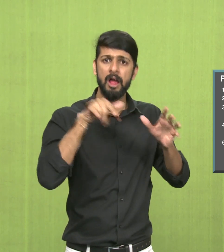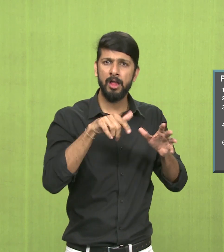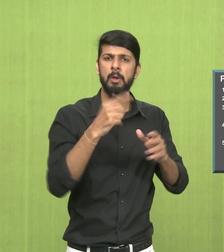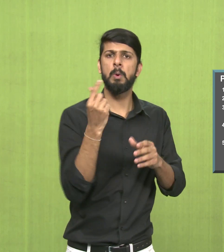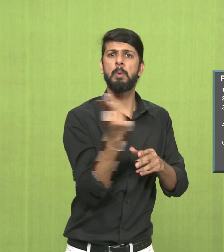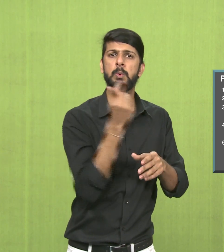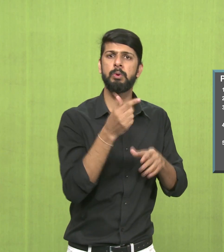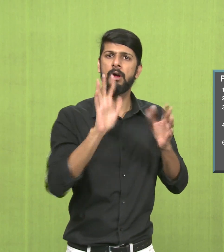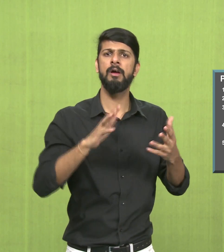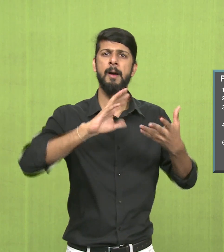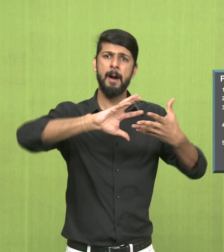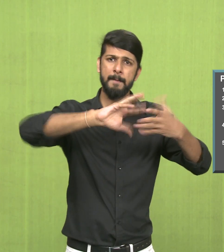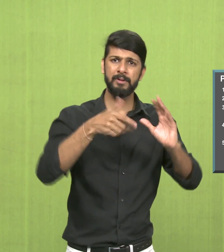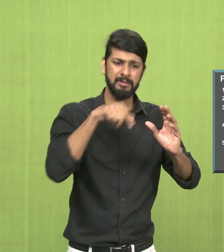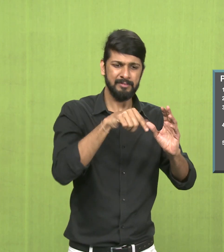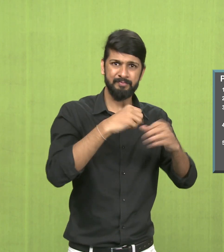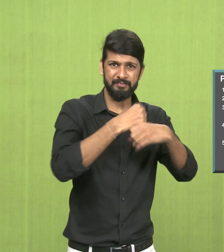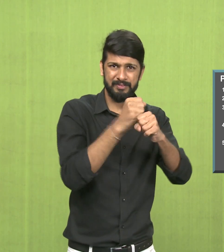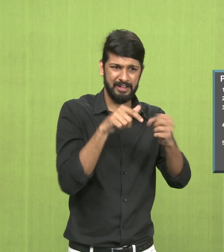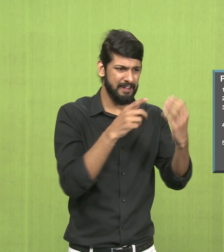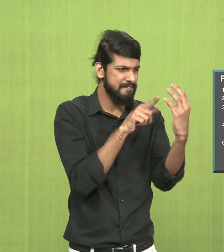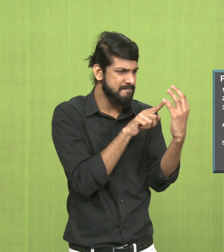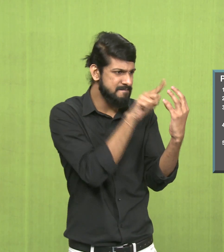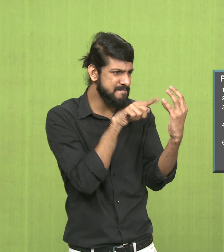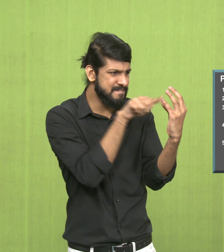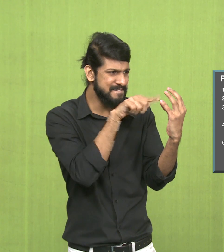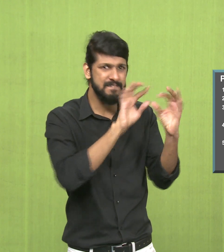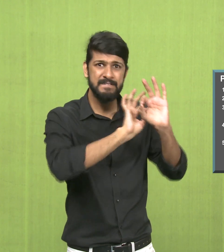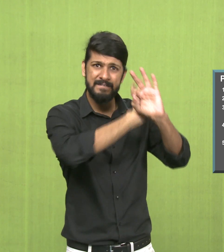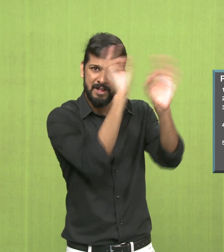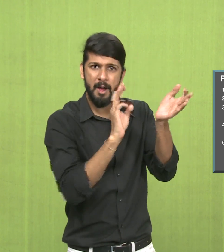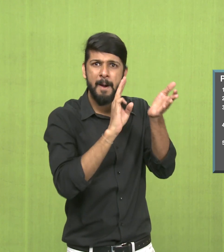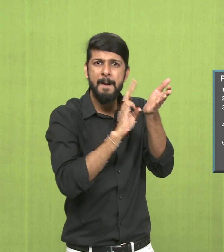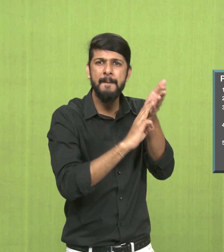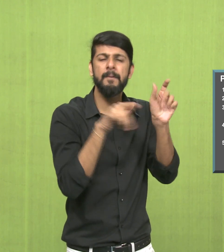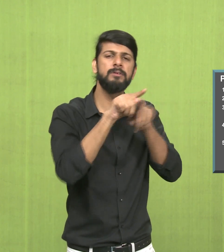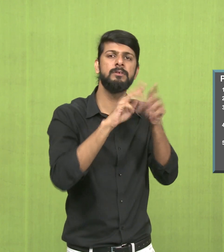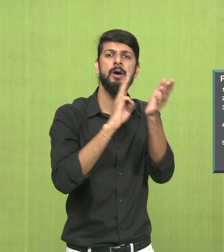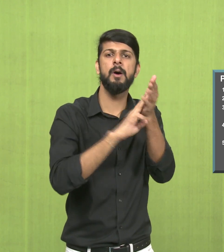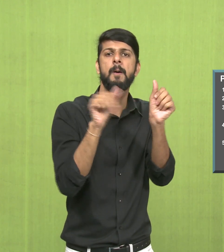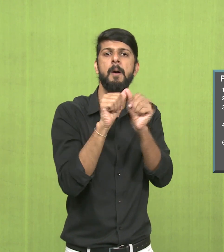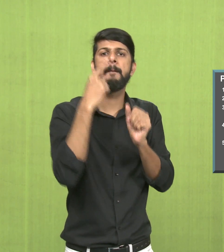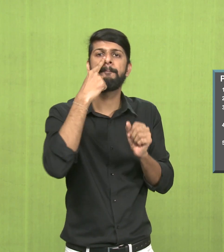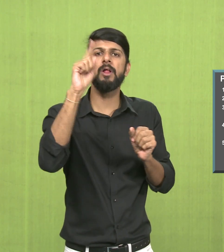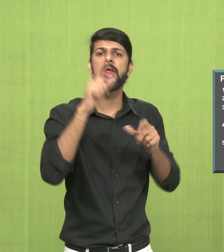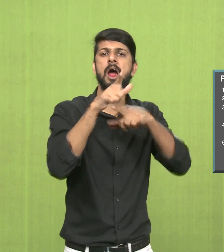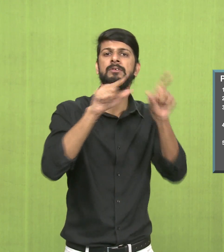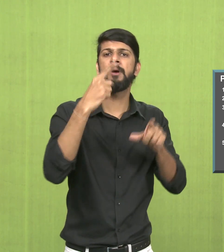can be used for making or engraving the letter print. So, you carve it. For example,